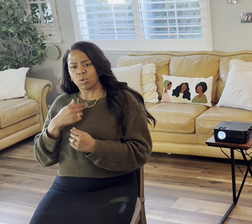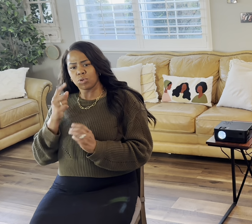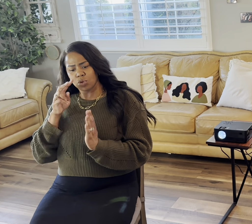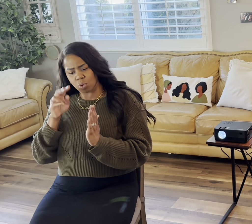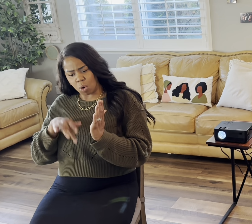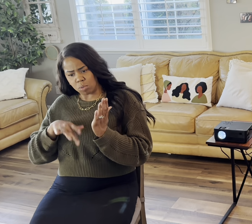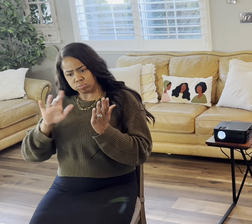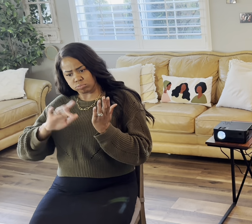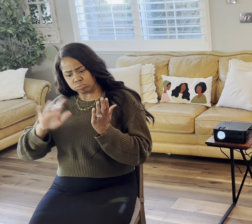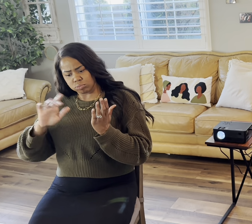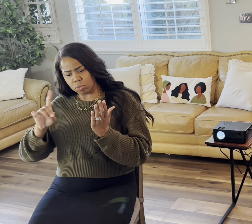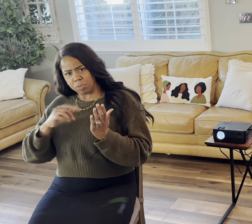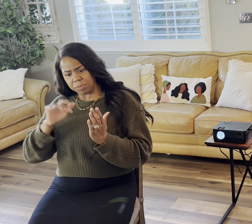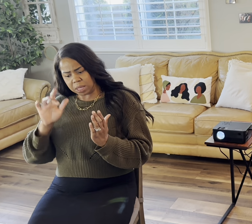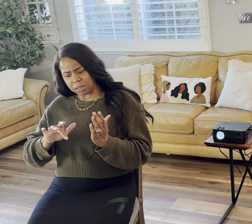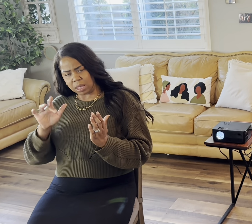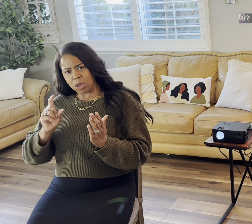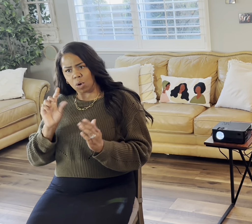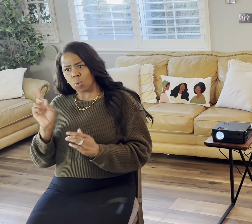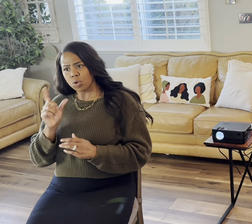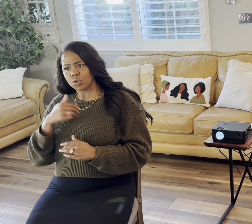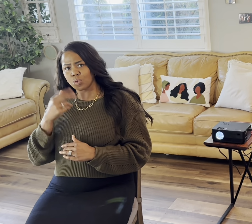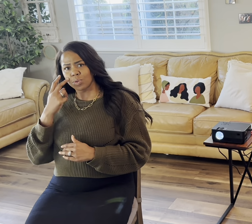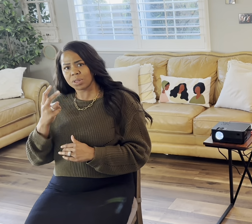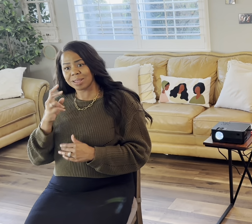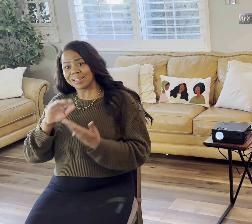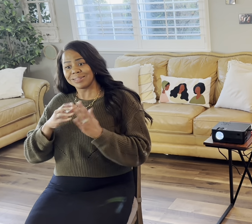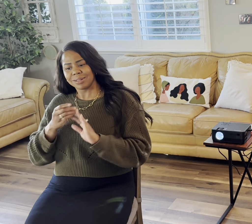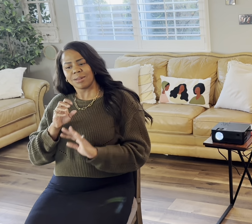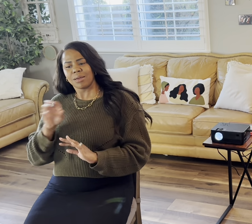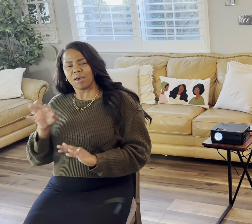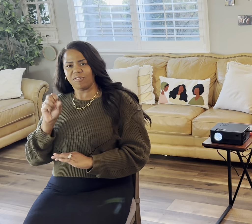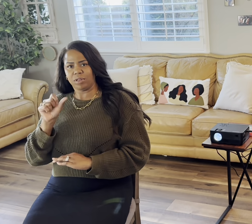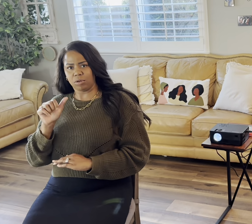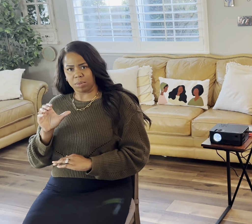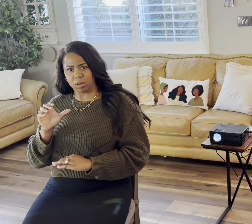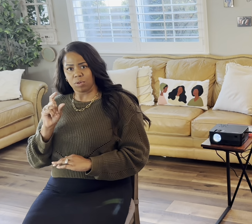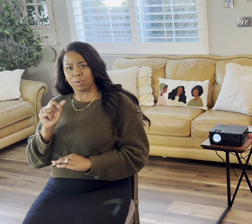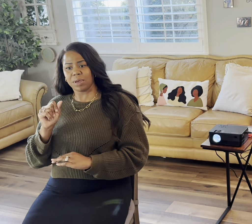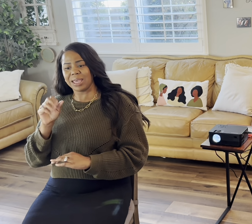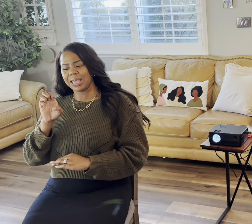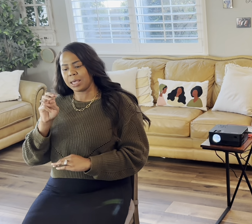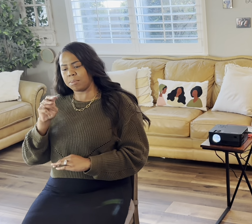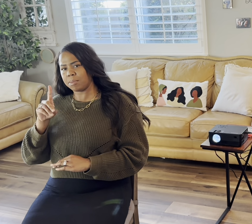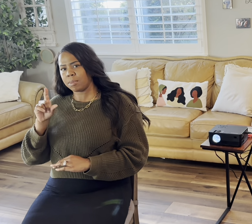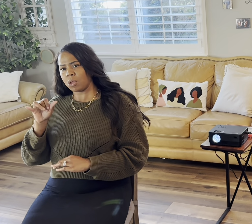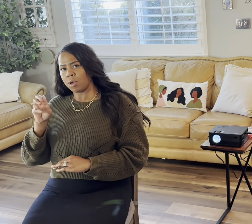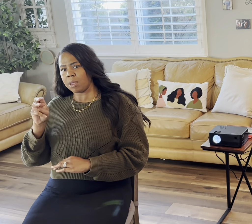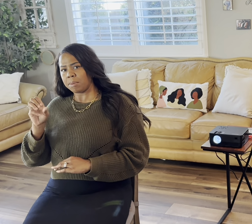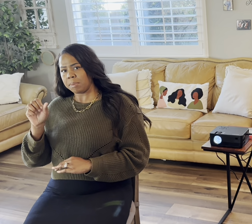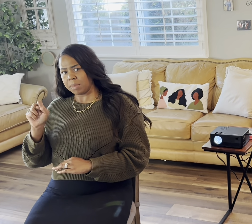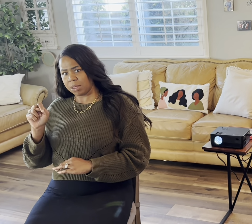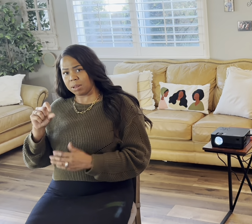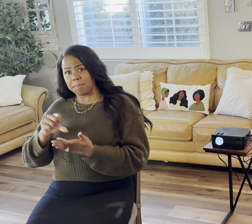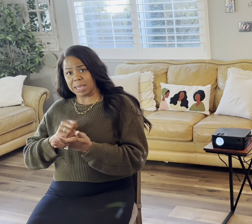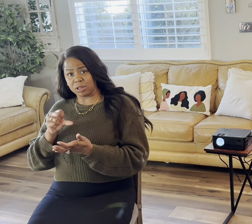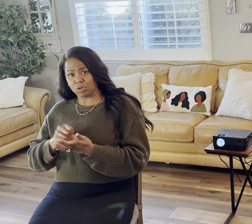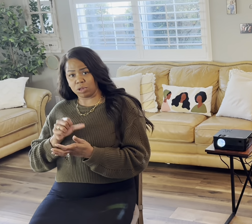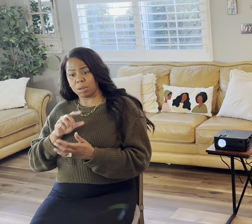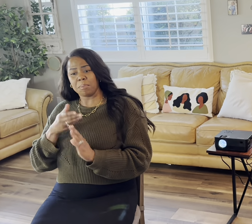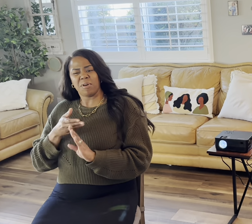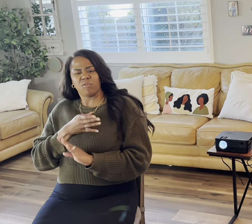and click where you see City of Sacramento Employment page. Before you apply for a